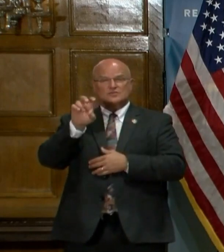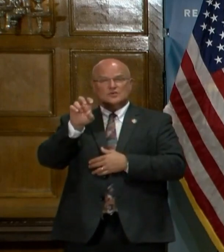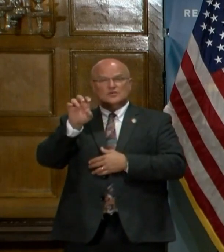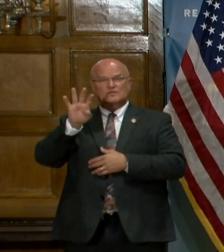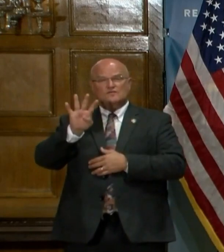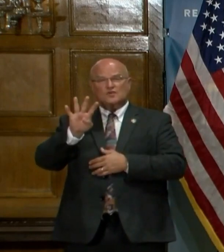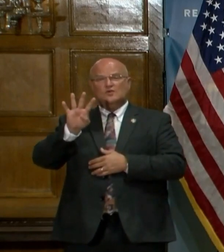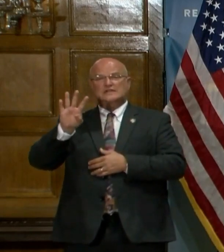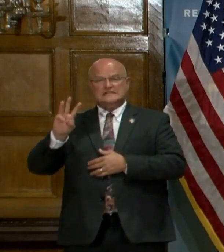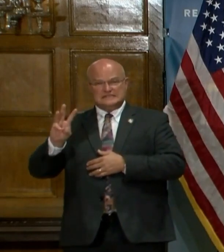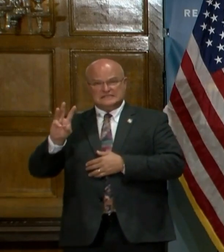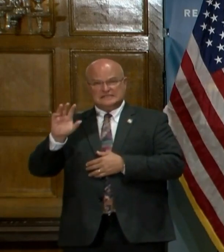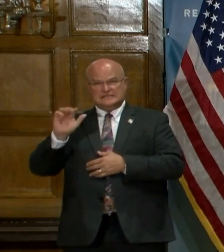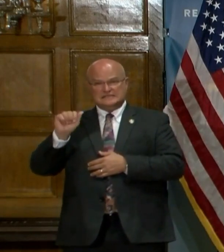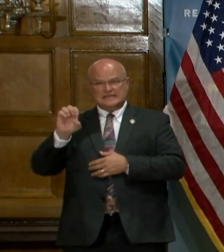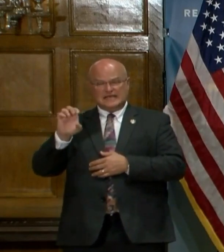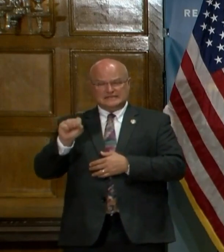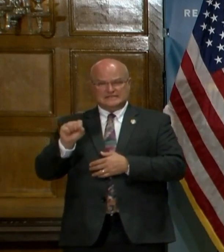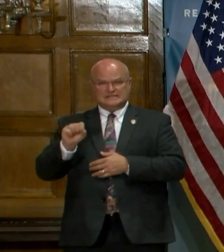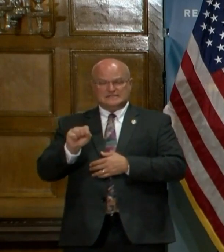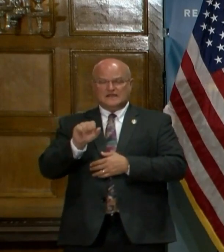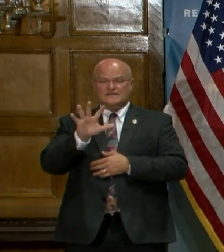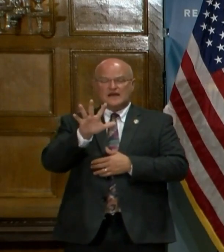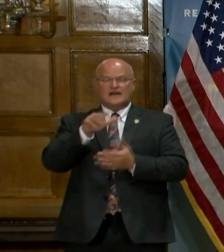25,246 total cases,